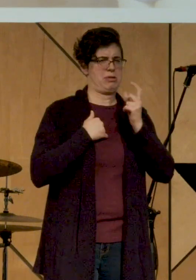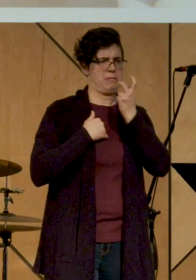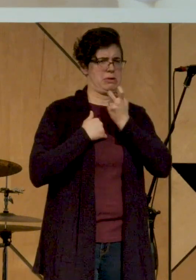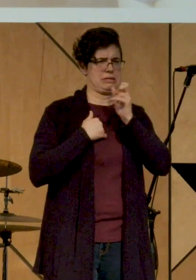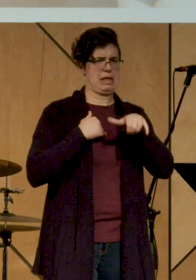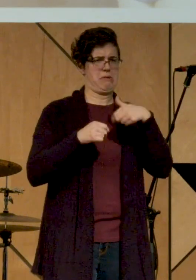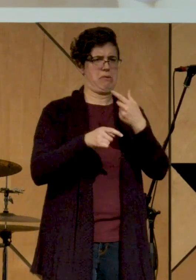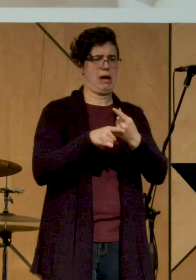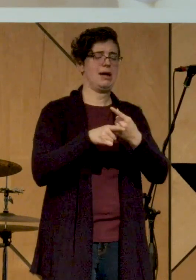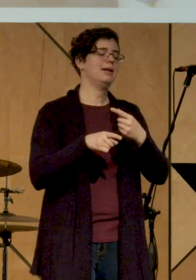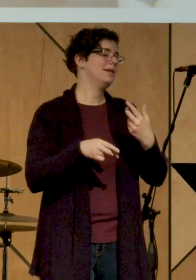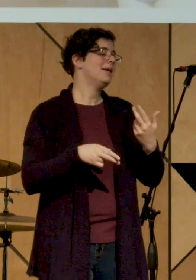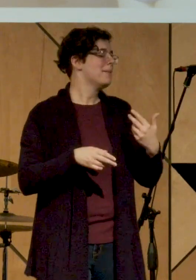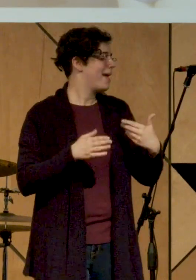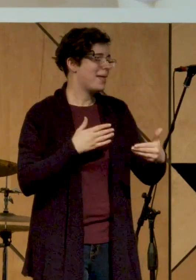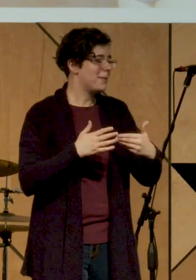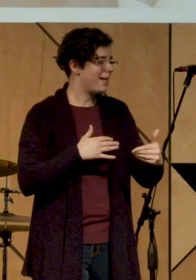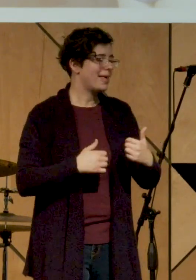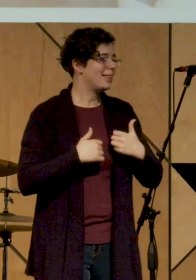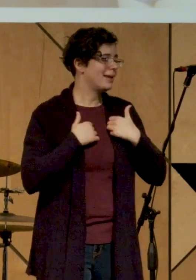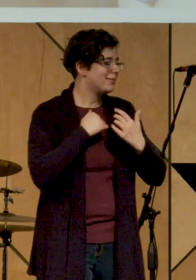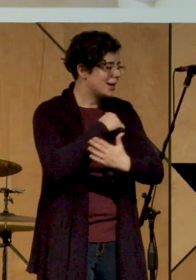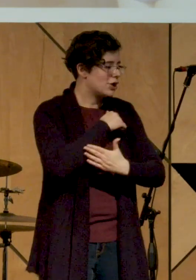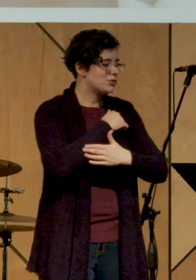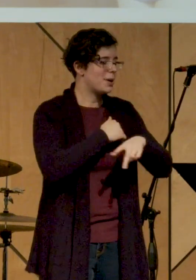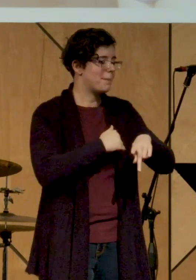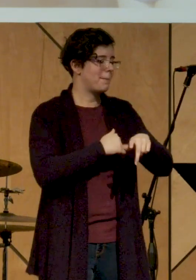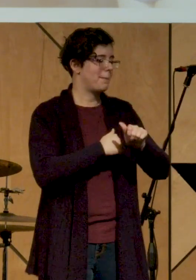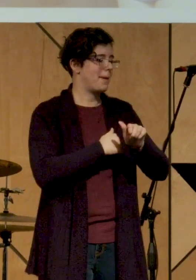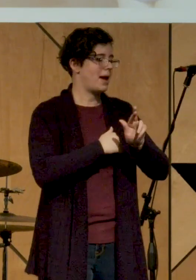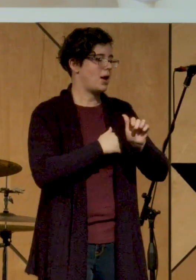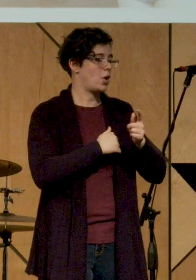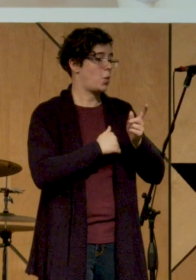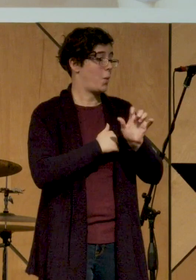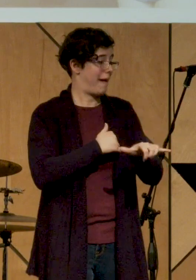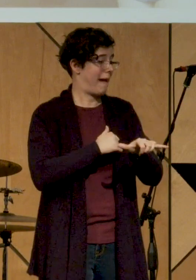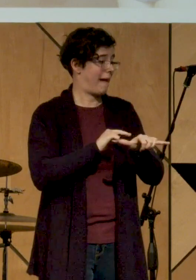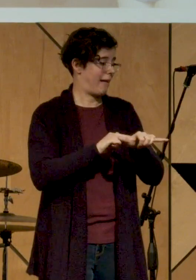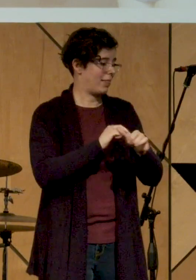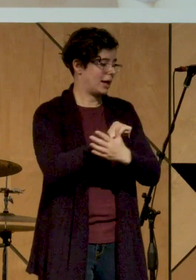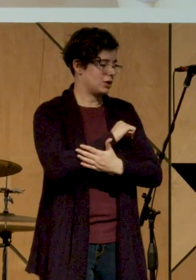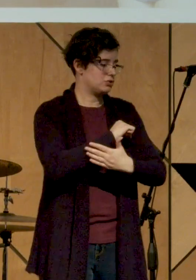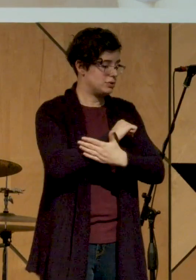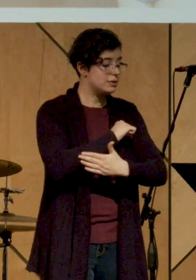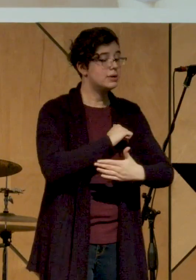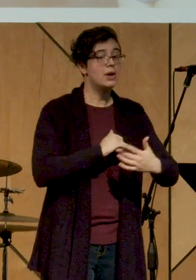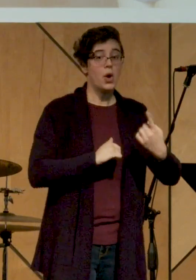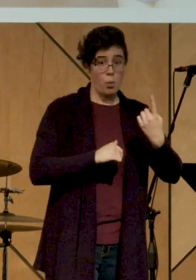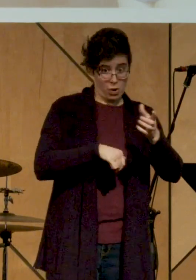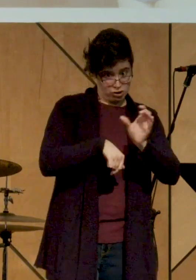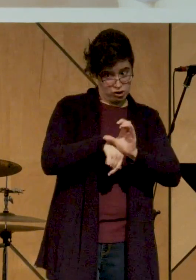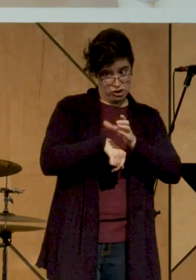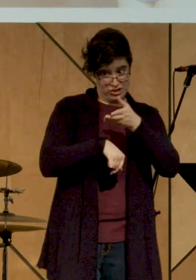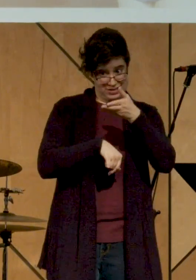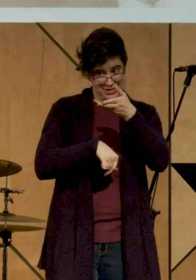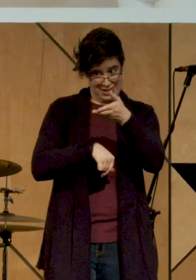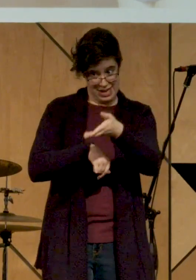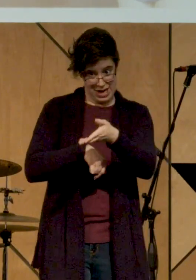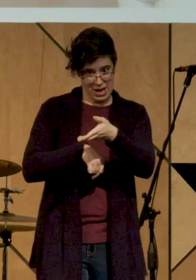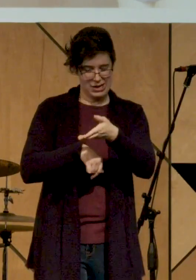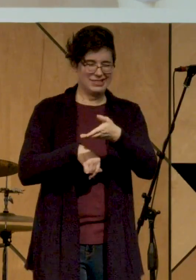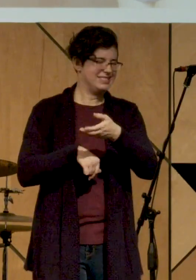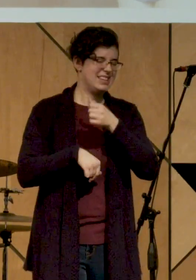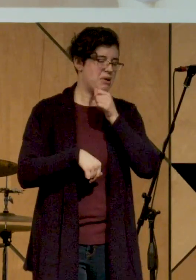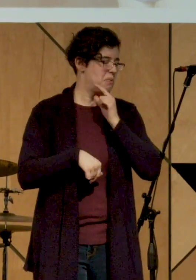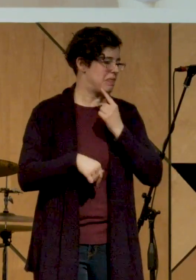said it right. They live in Paraguay. And recently, a church in Paraguay that was kind of contracting and